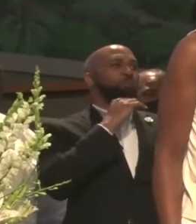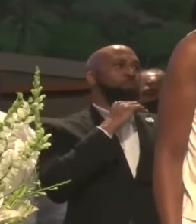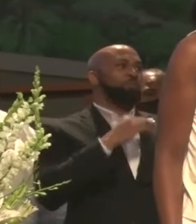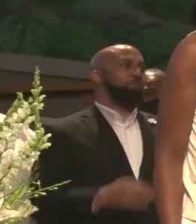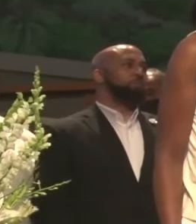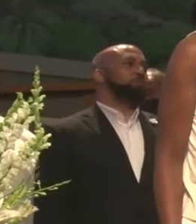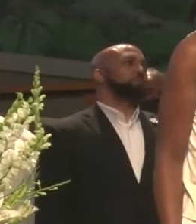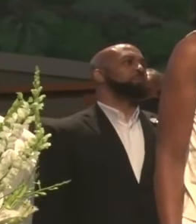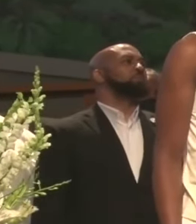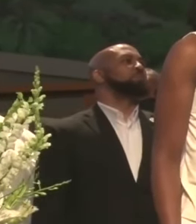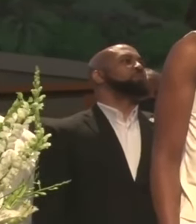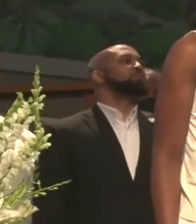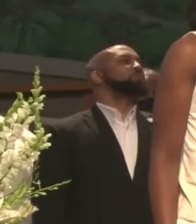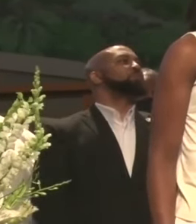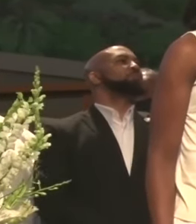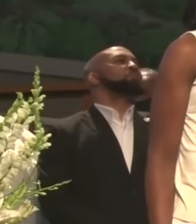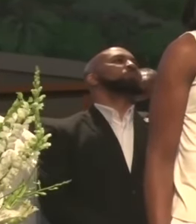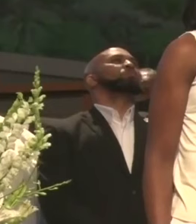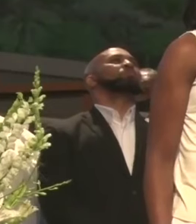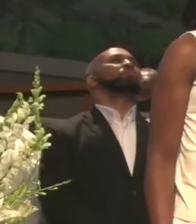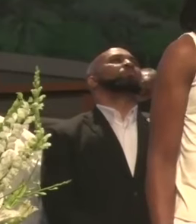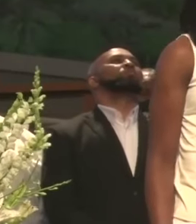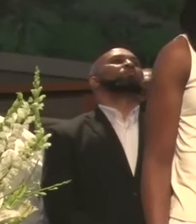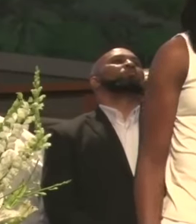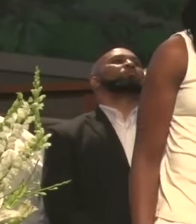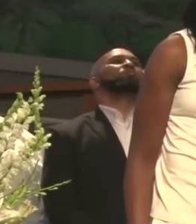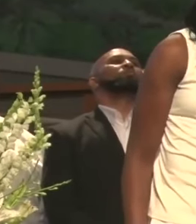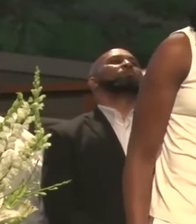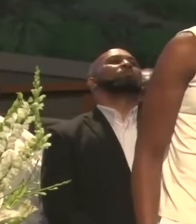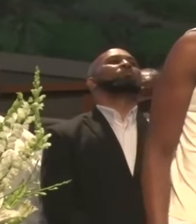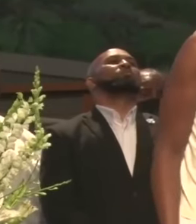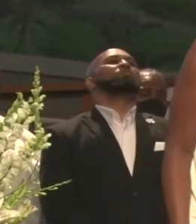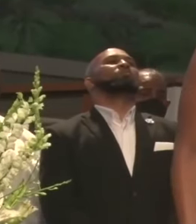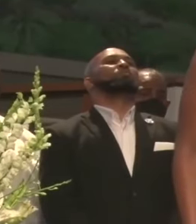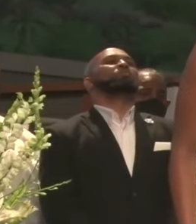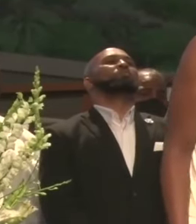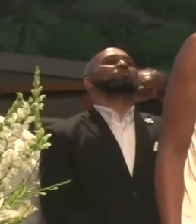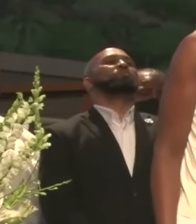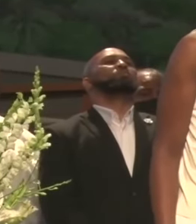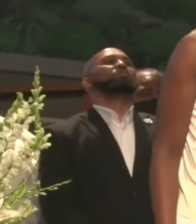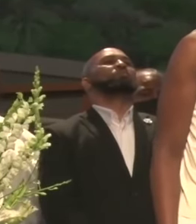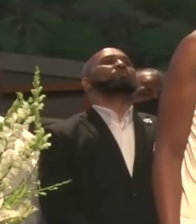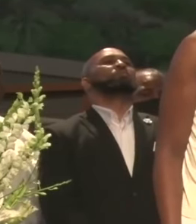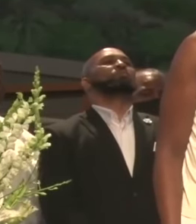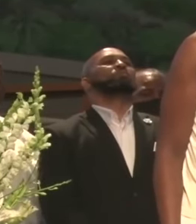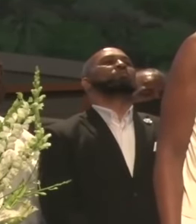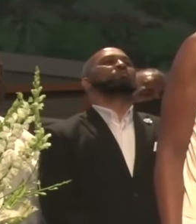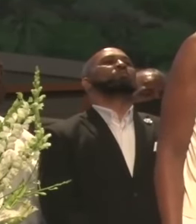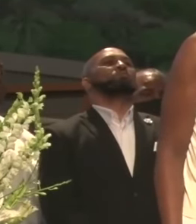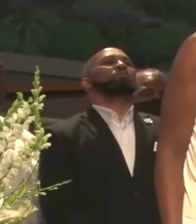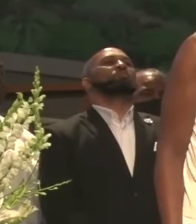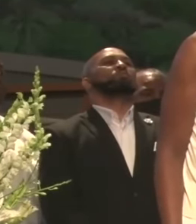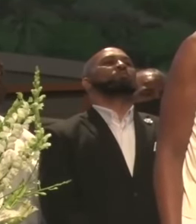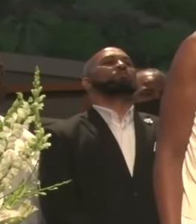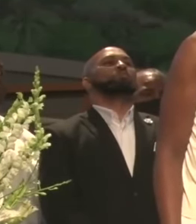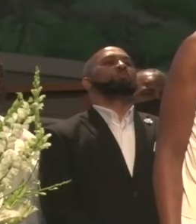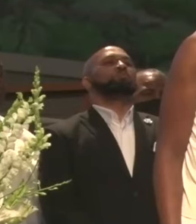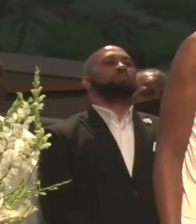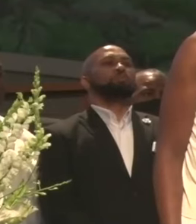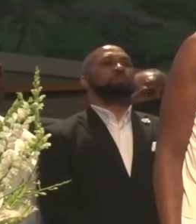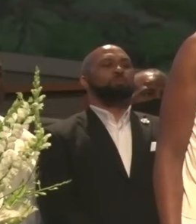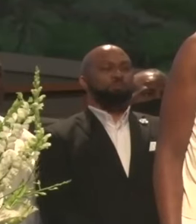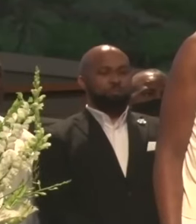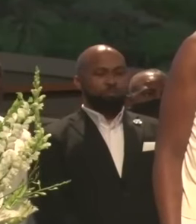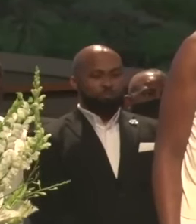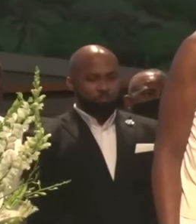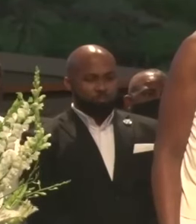where we was born at. But we going to be remembered. Everybody going to remember him around the world. He's going to